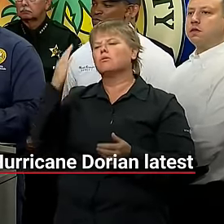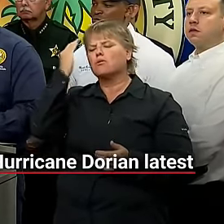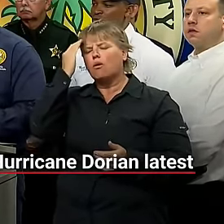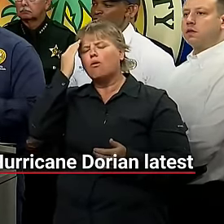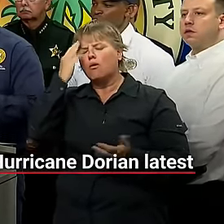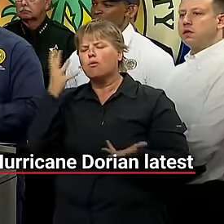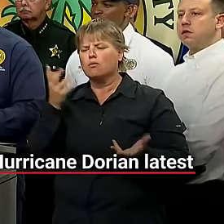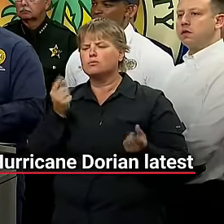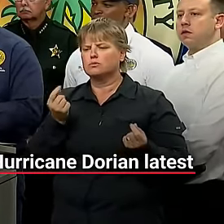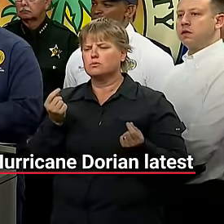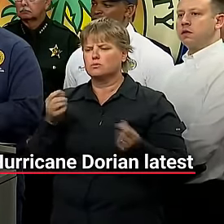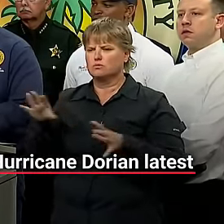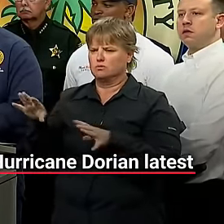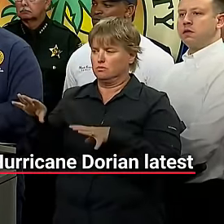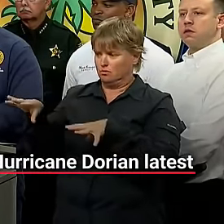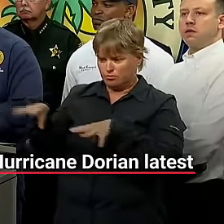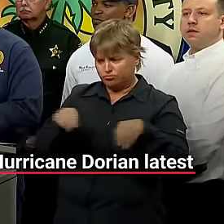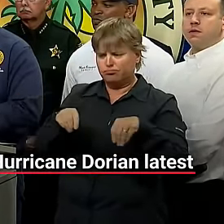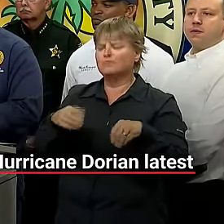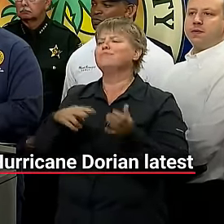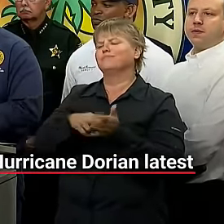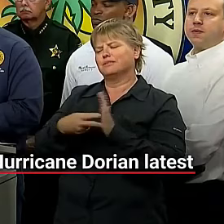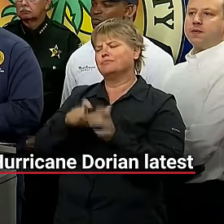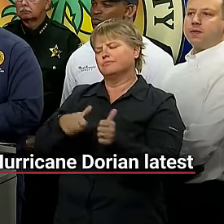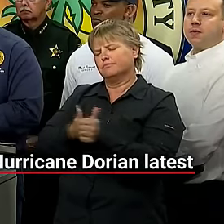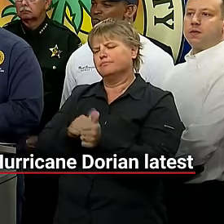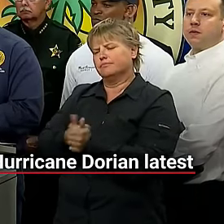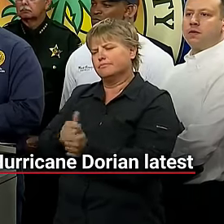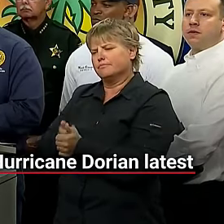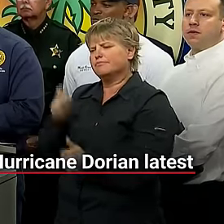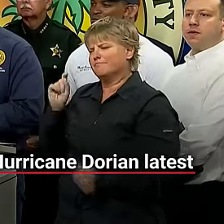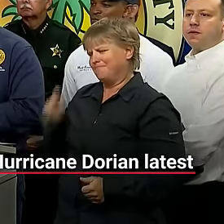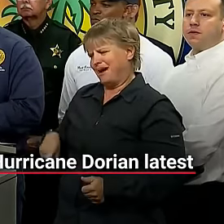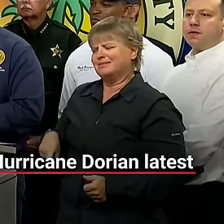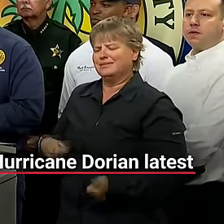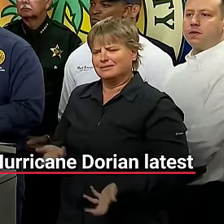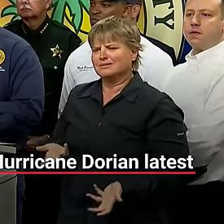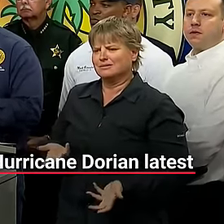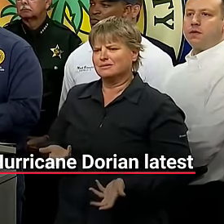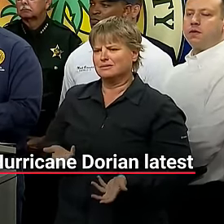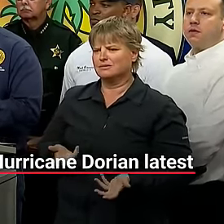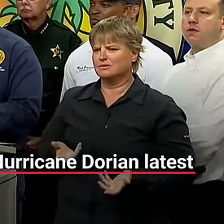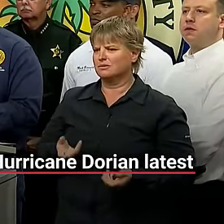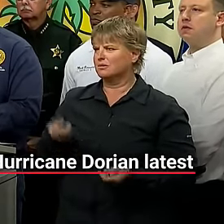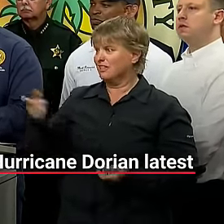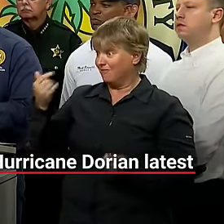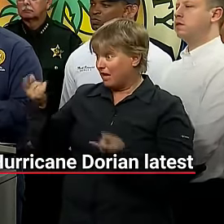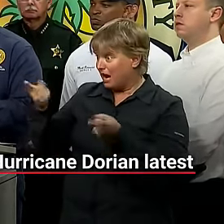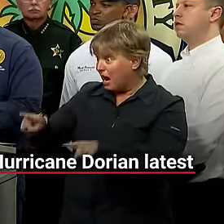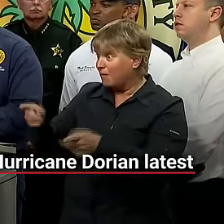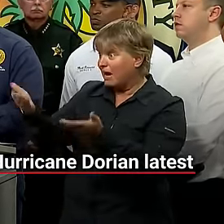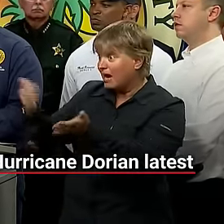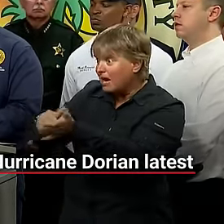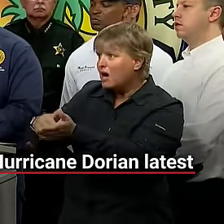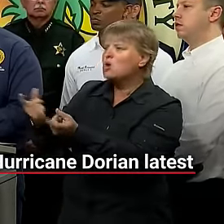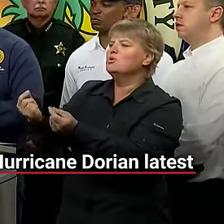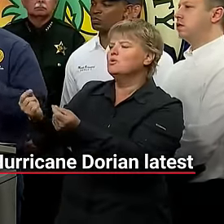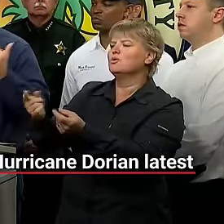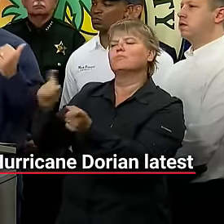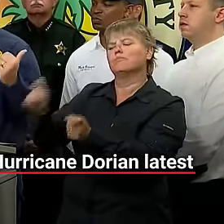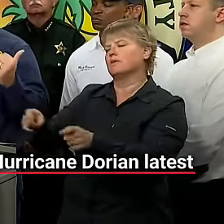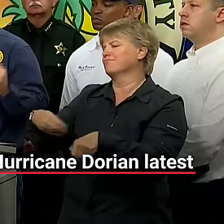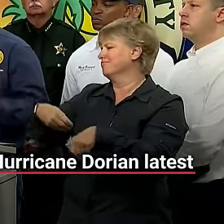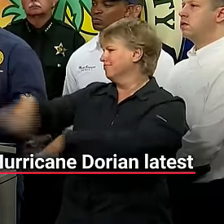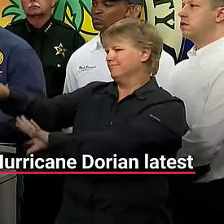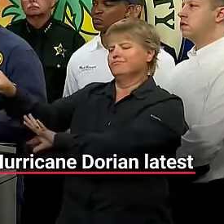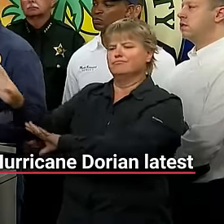power. And so what are you going to do if that ends up happening? And so, you know, that is really where it is responsible.